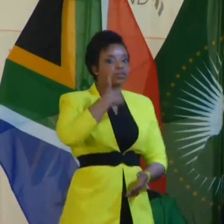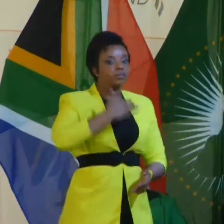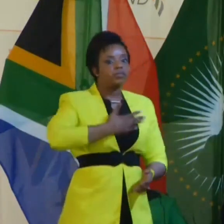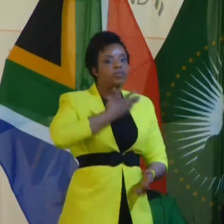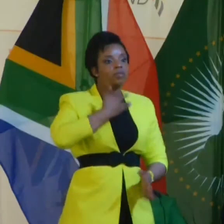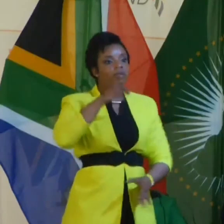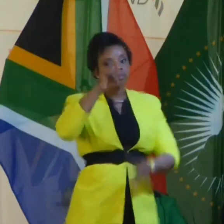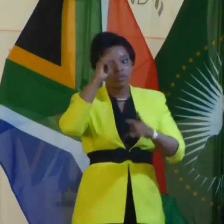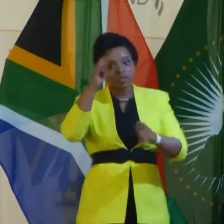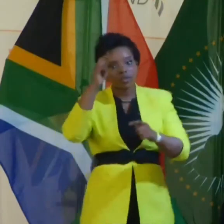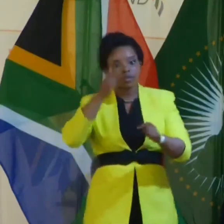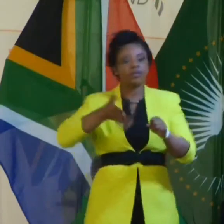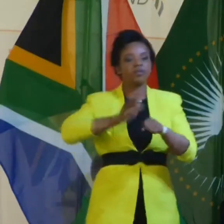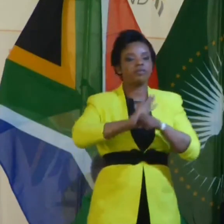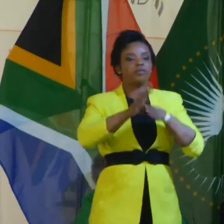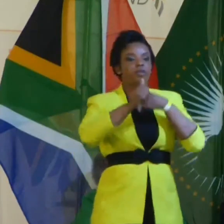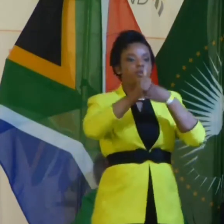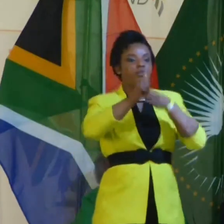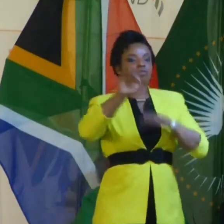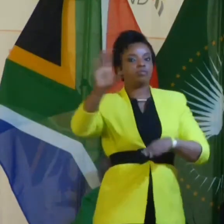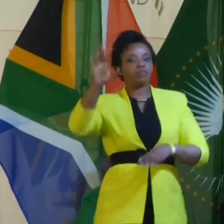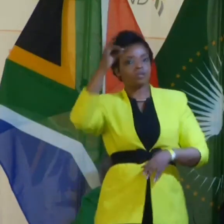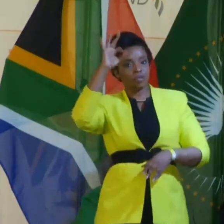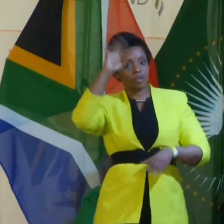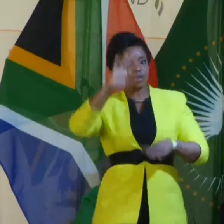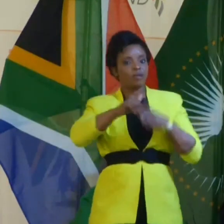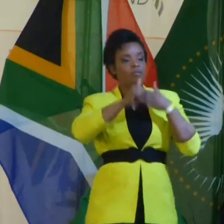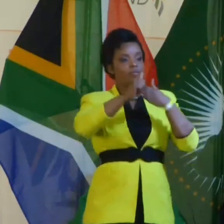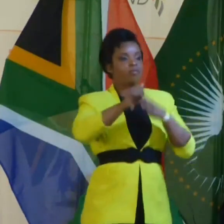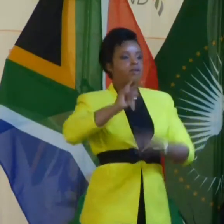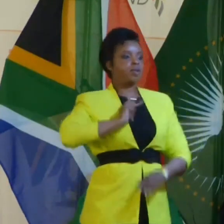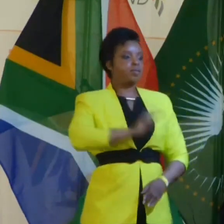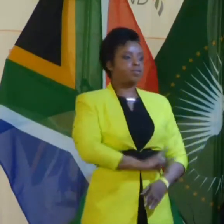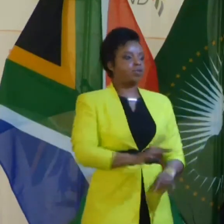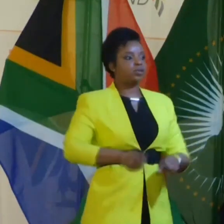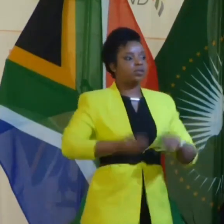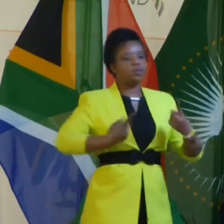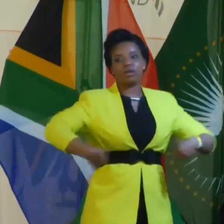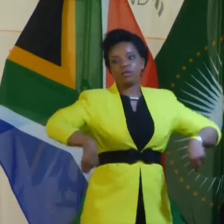acknowledge the entire leadership of government led by our President,